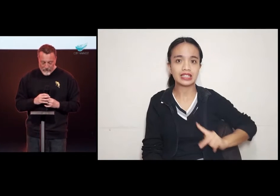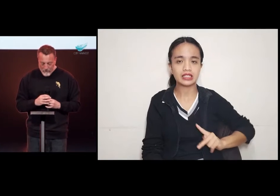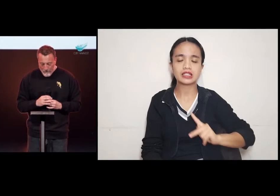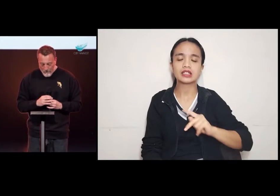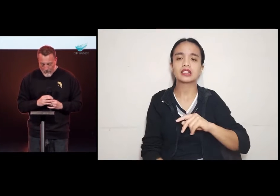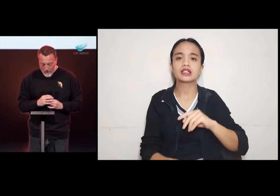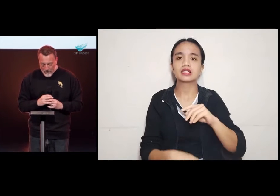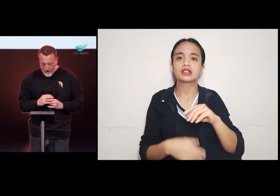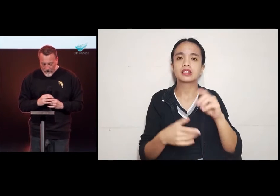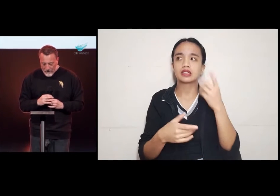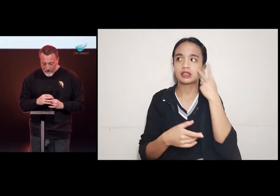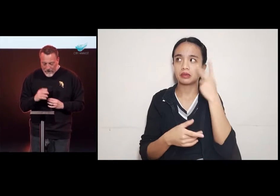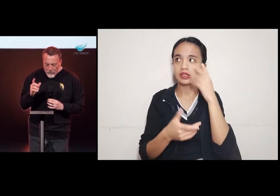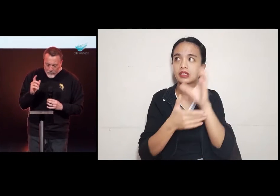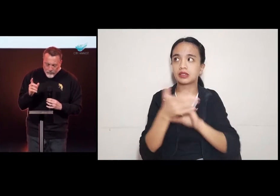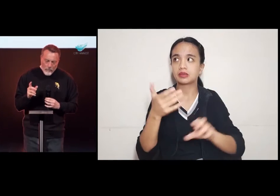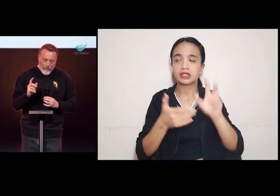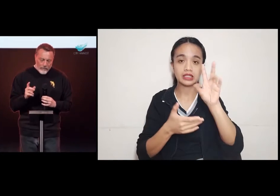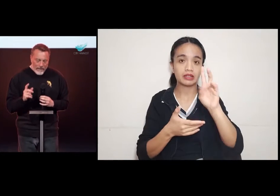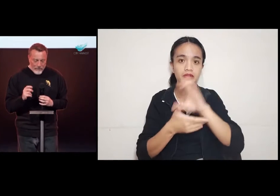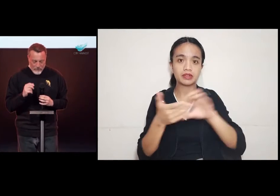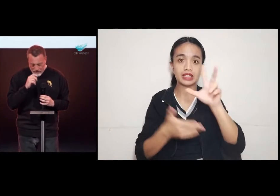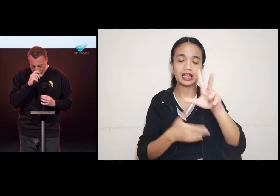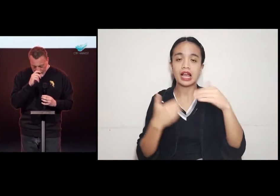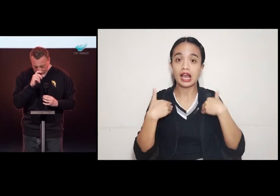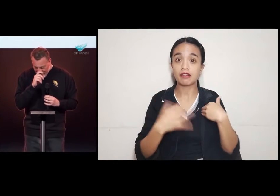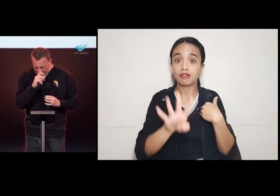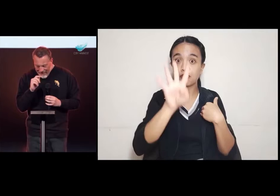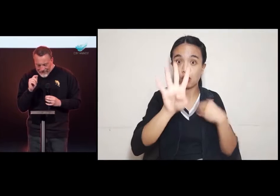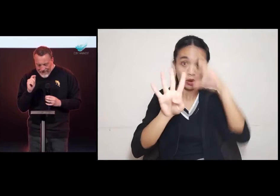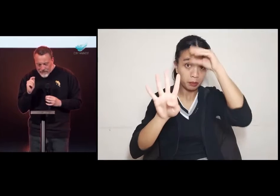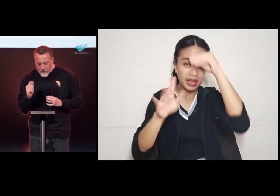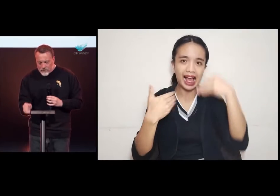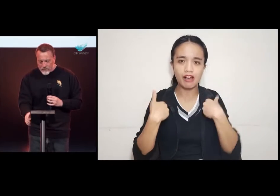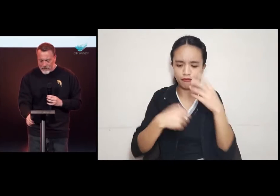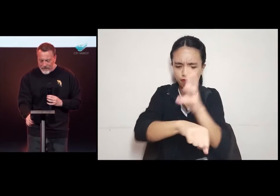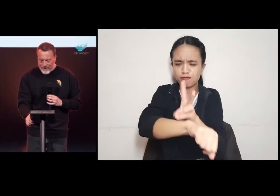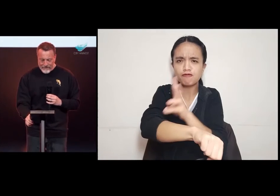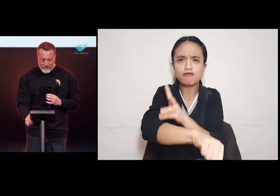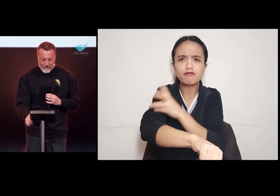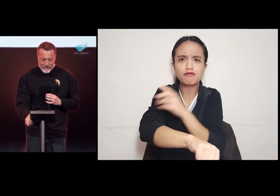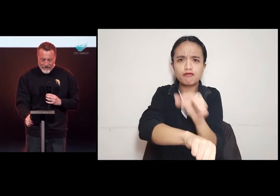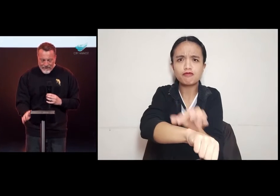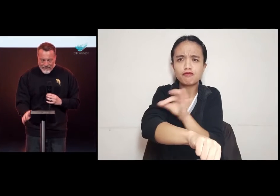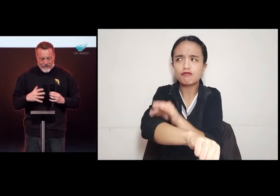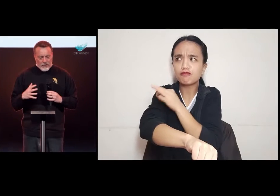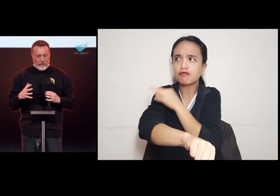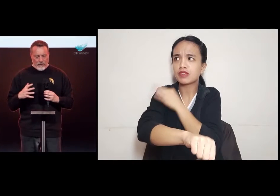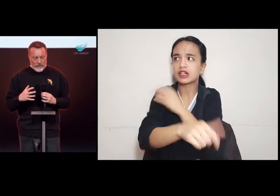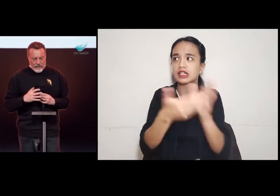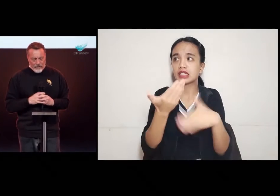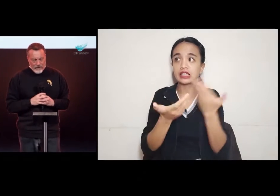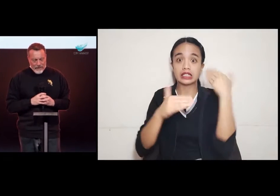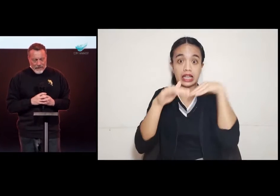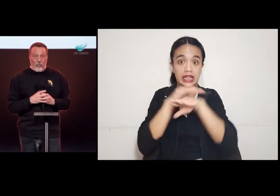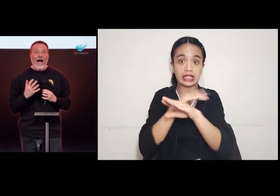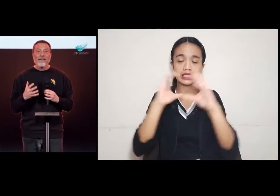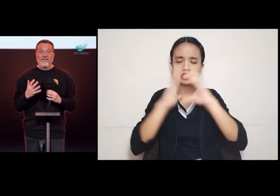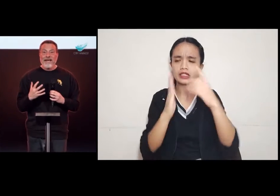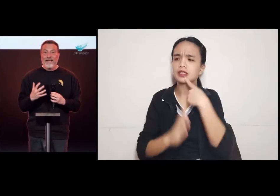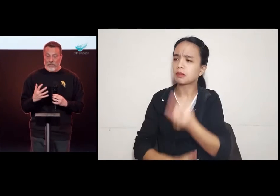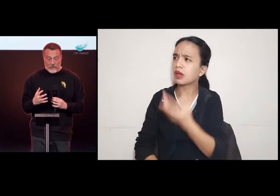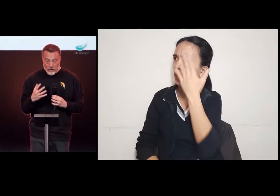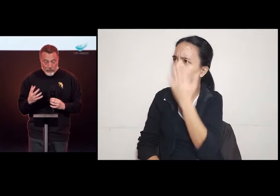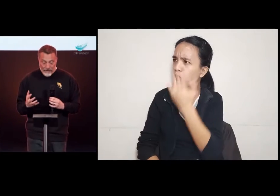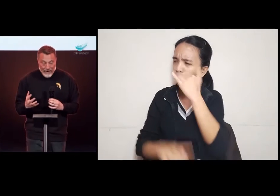verse 3. Now there were four men with leprosy at the entrance of the city gate. They said to each other,